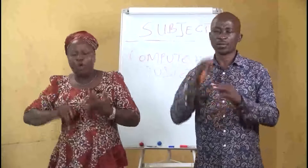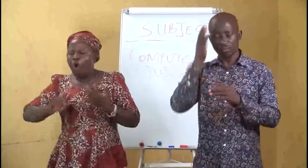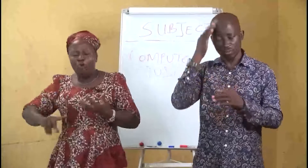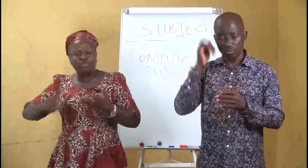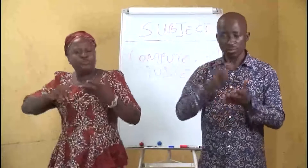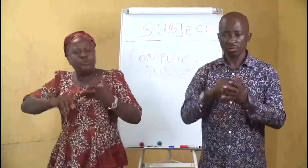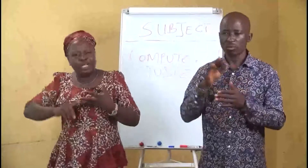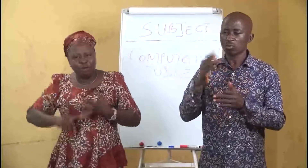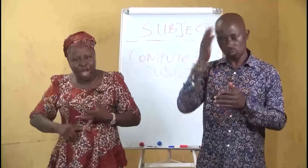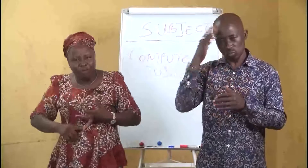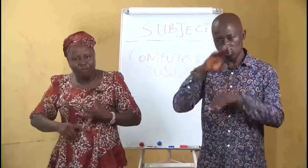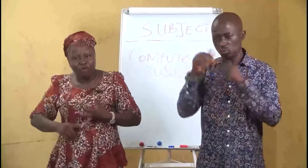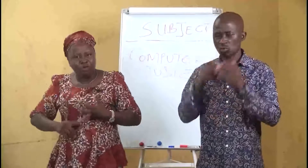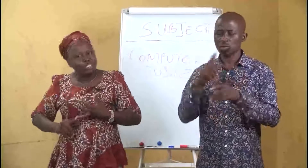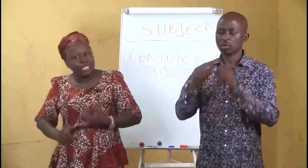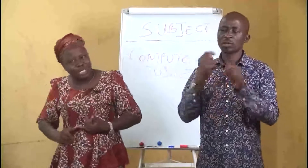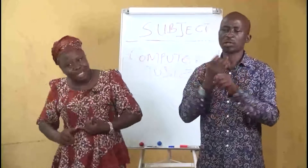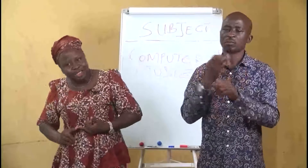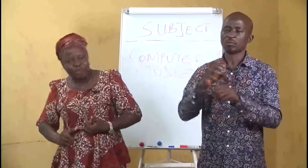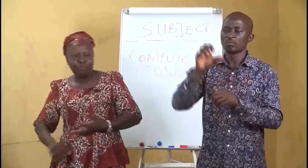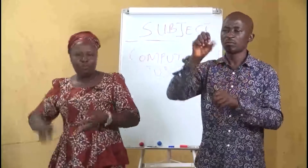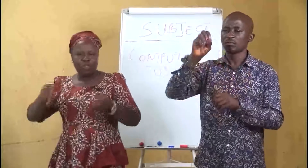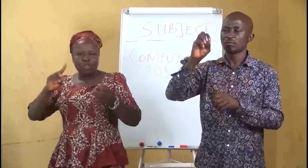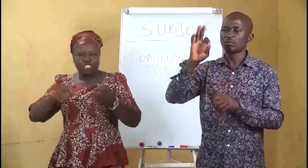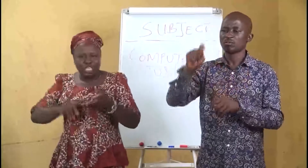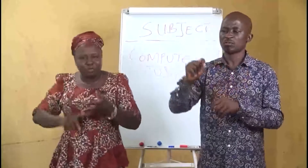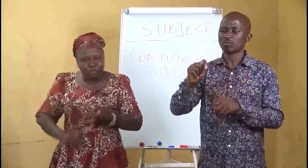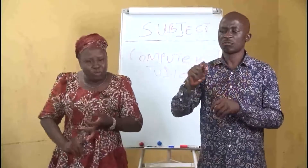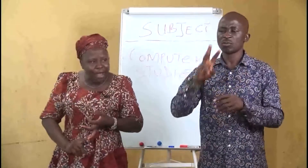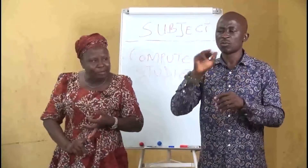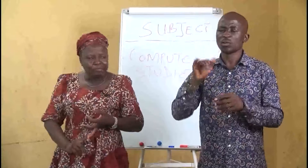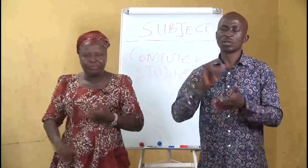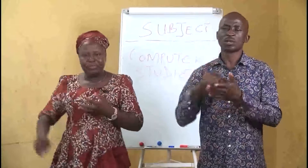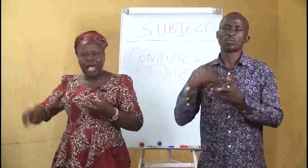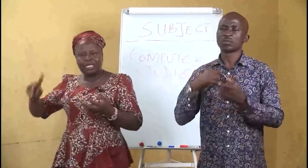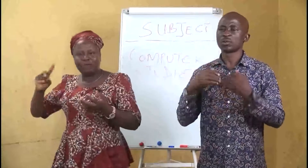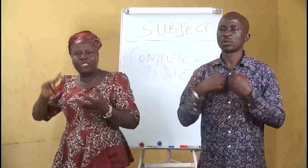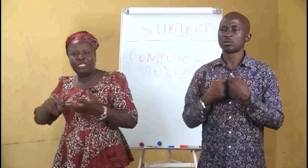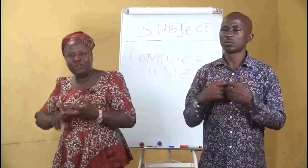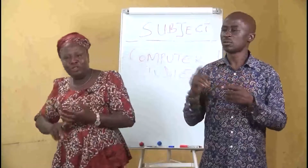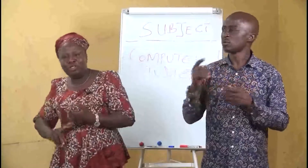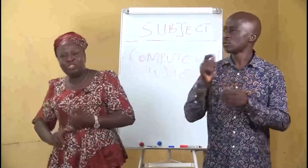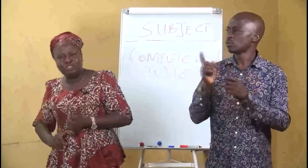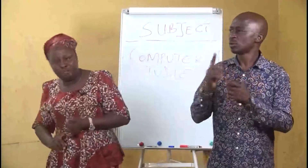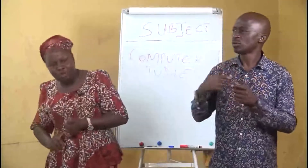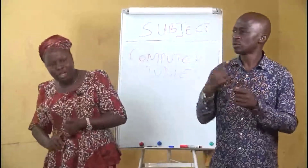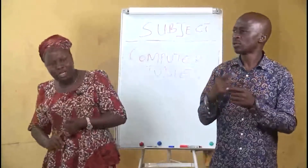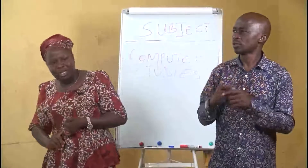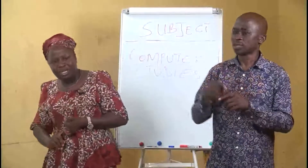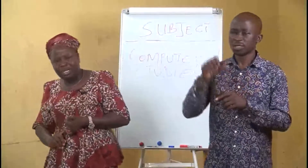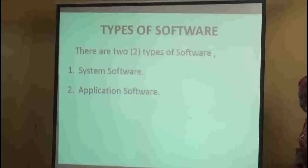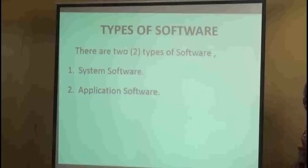types of software that we have, which I said system software and application